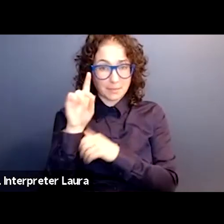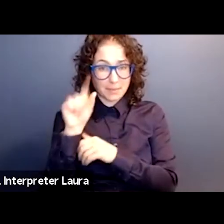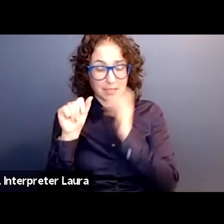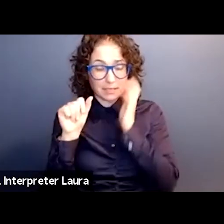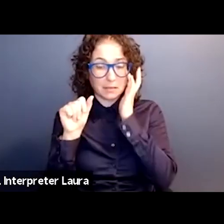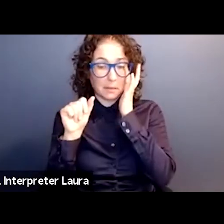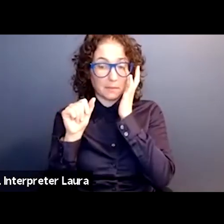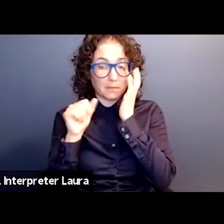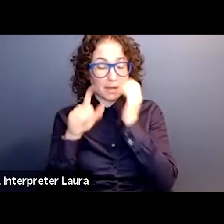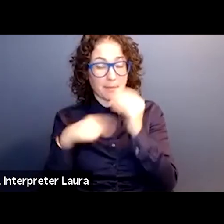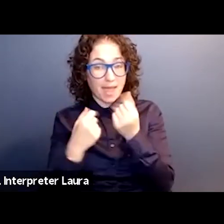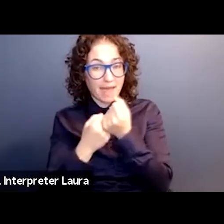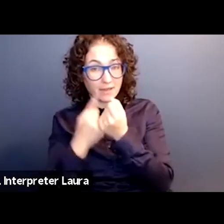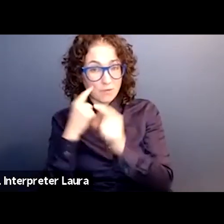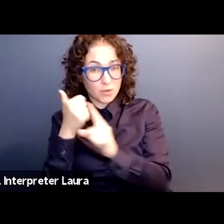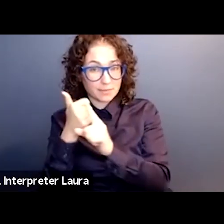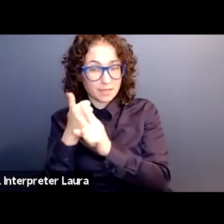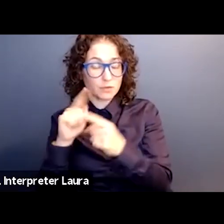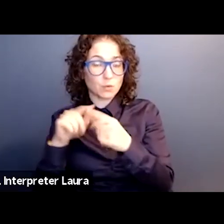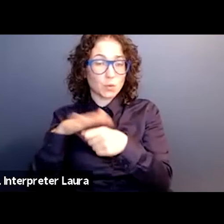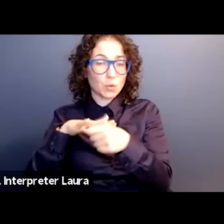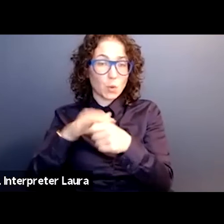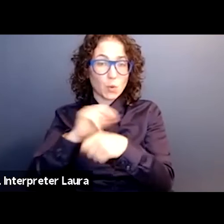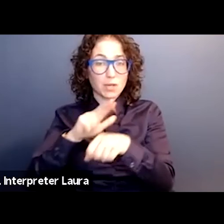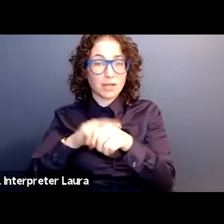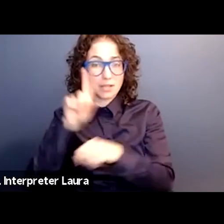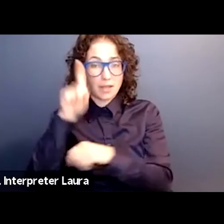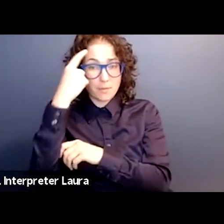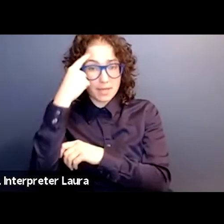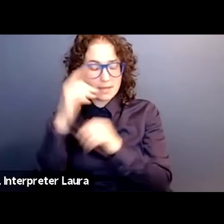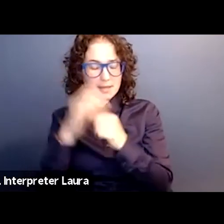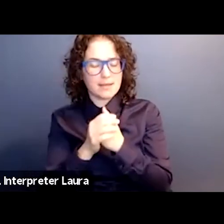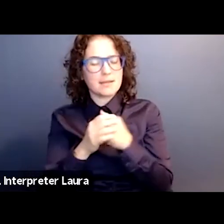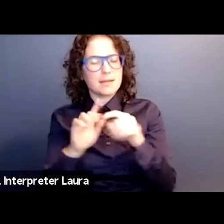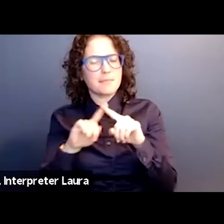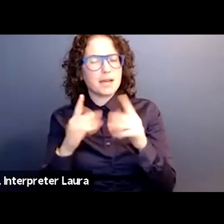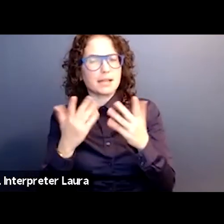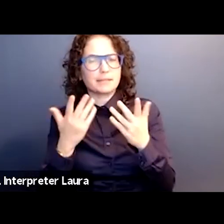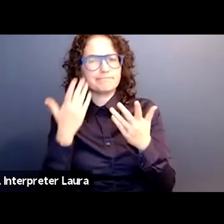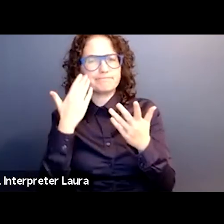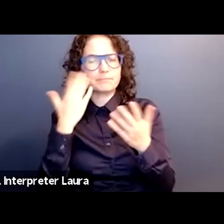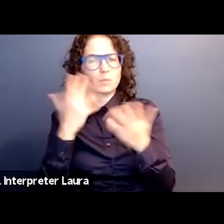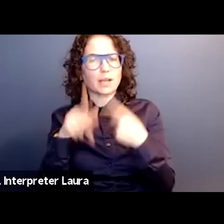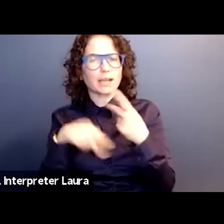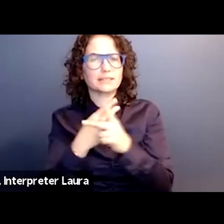on advocating for themselves to local or national governments, but what kind of